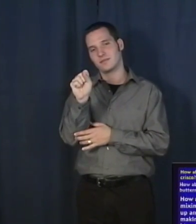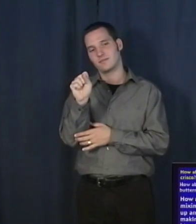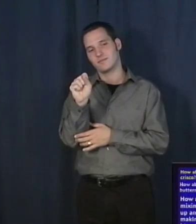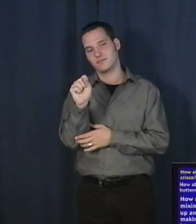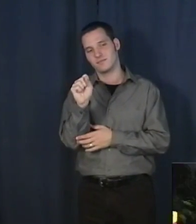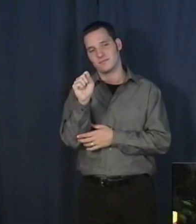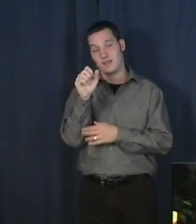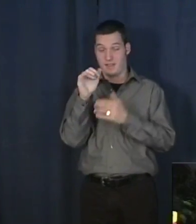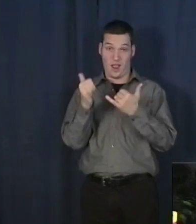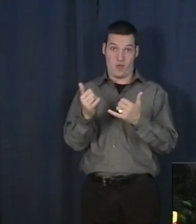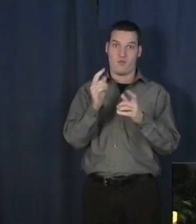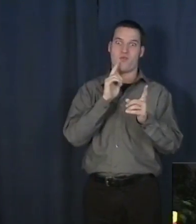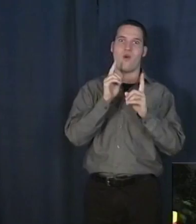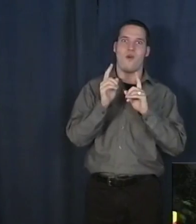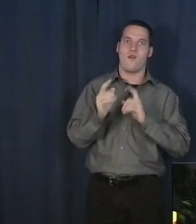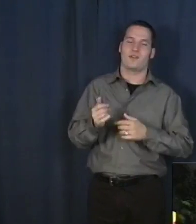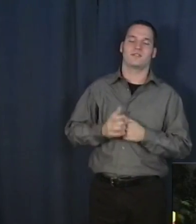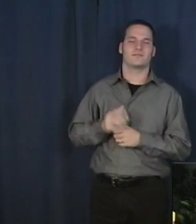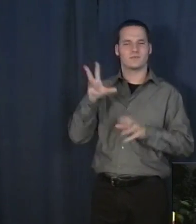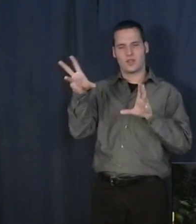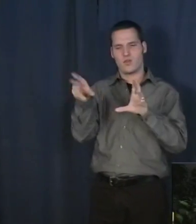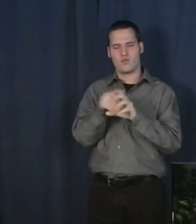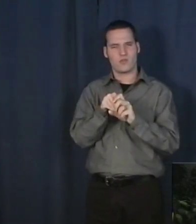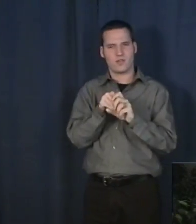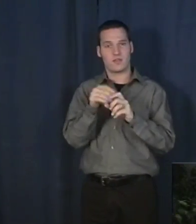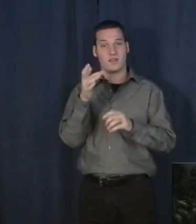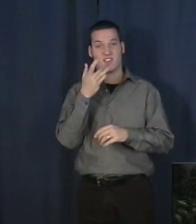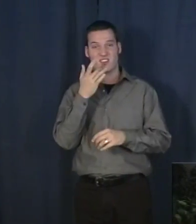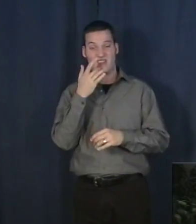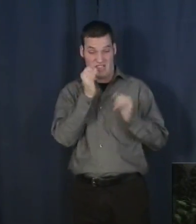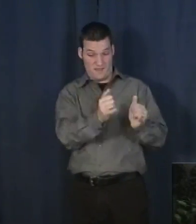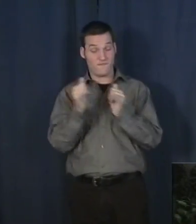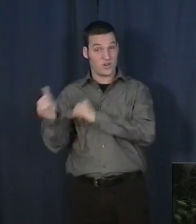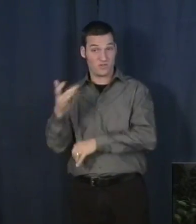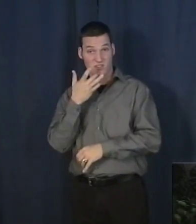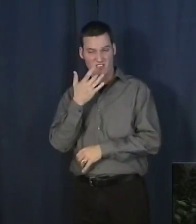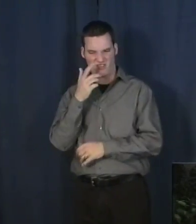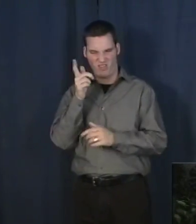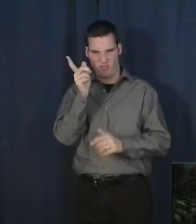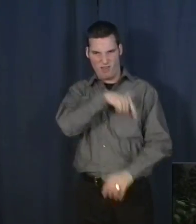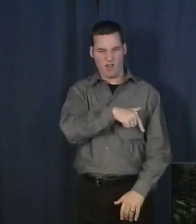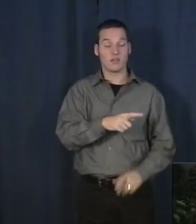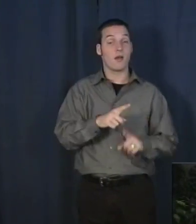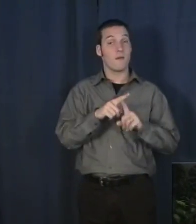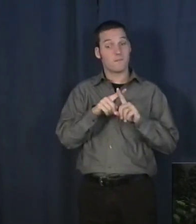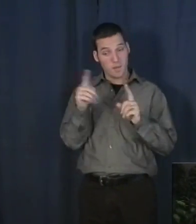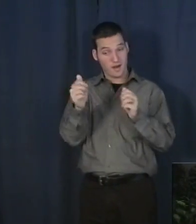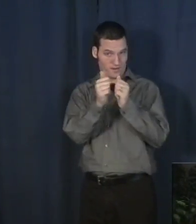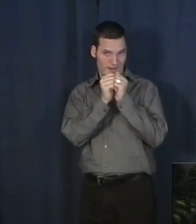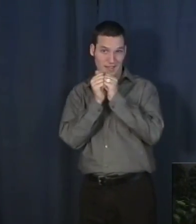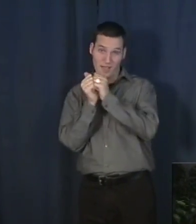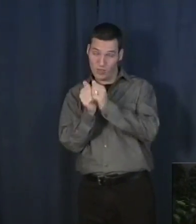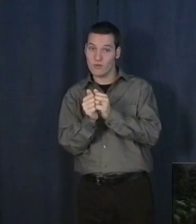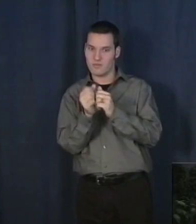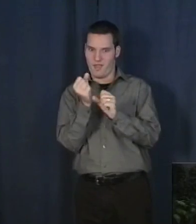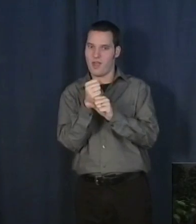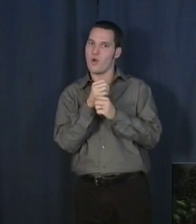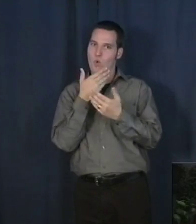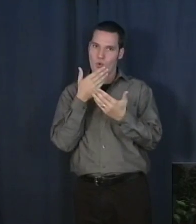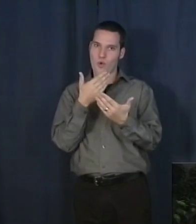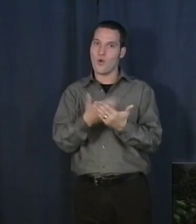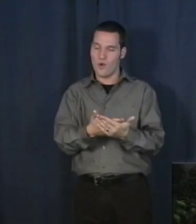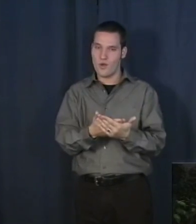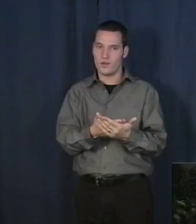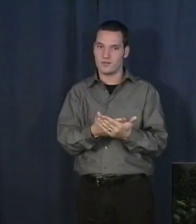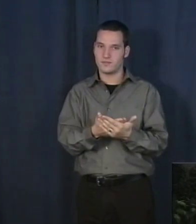you're talking. Did you know the individual ingredients for biscuits taste lousy? But they work together for biscuits, don't